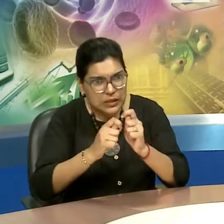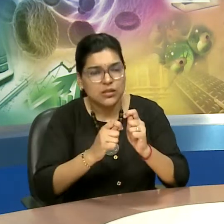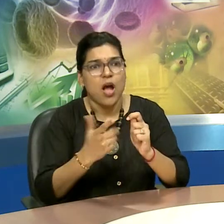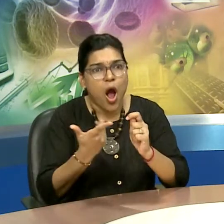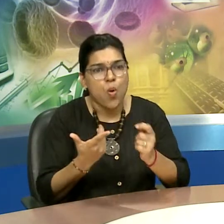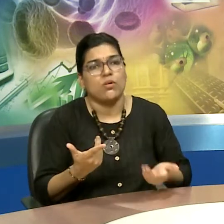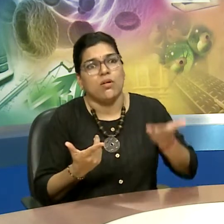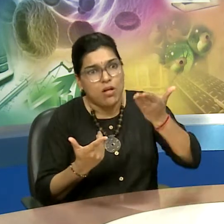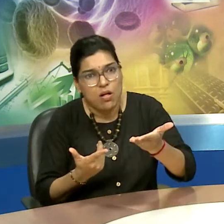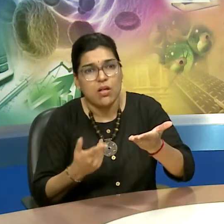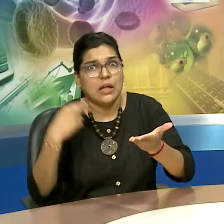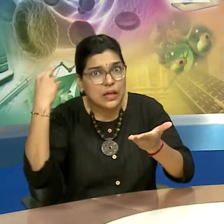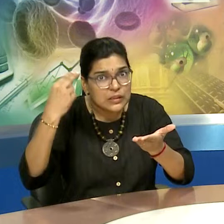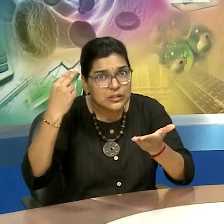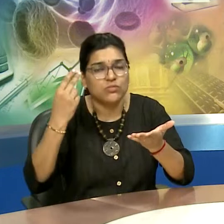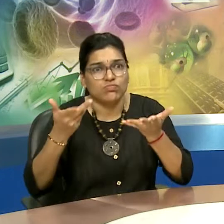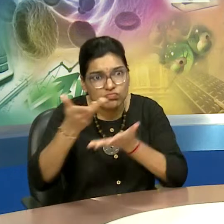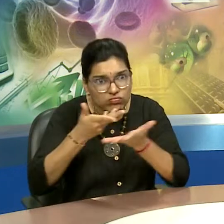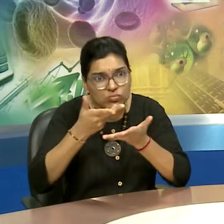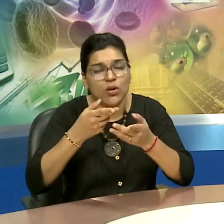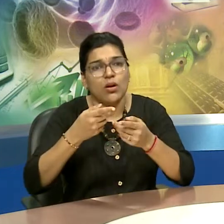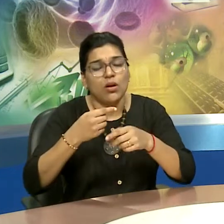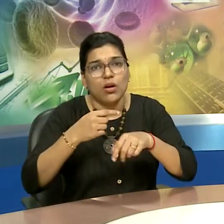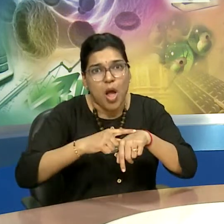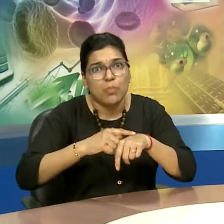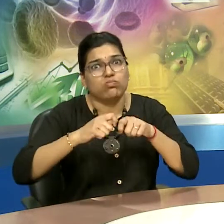is normally rigid. Indian Constitution